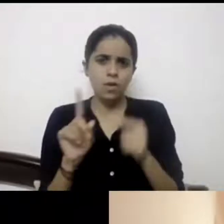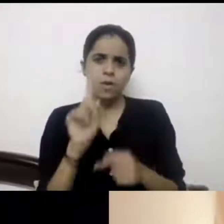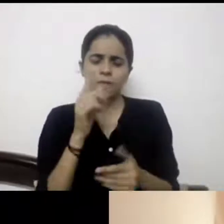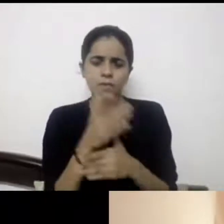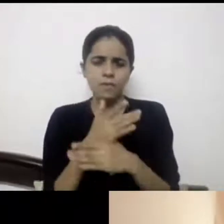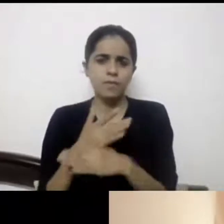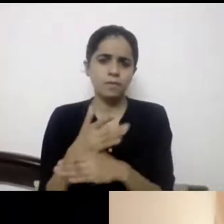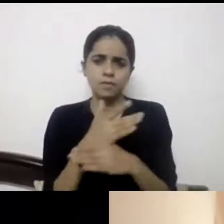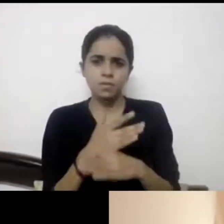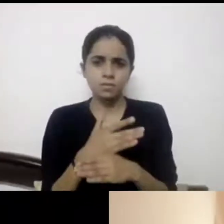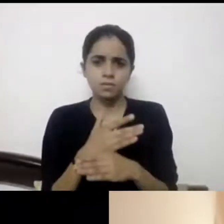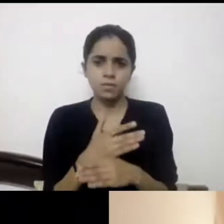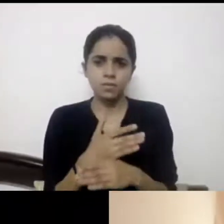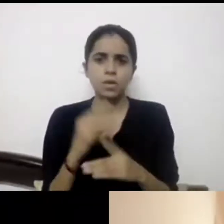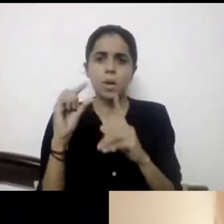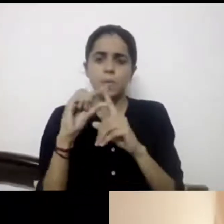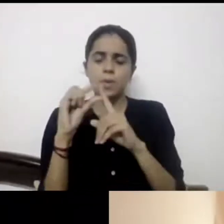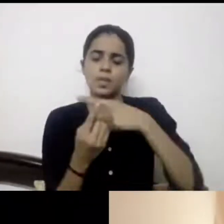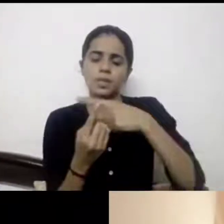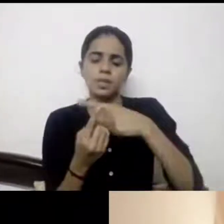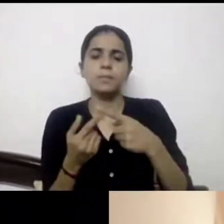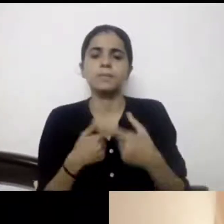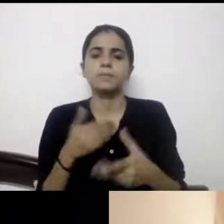share my PPT here.